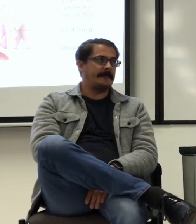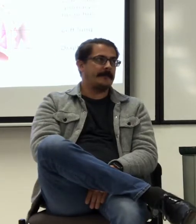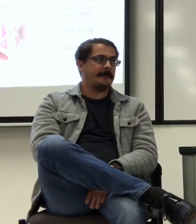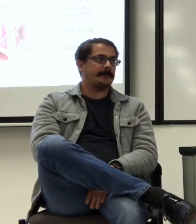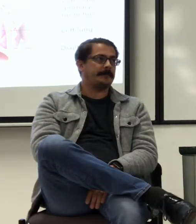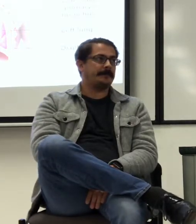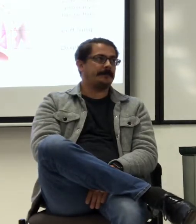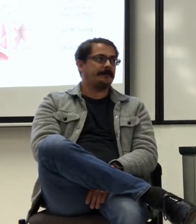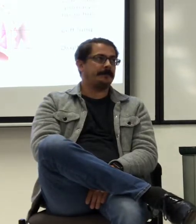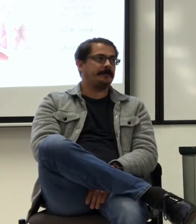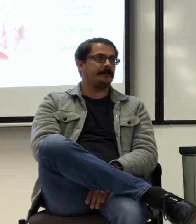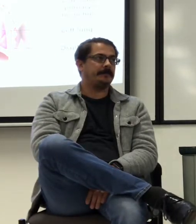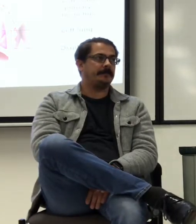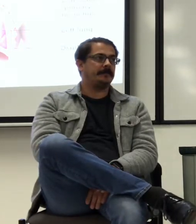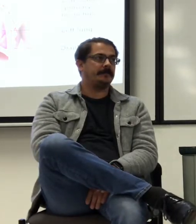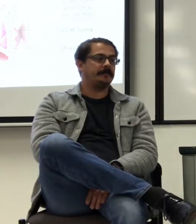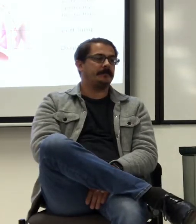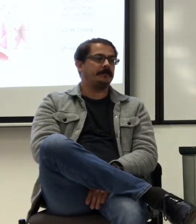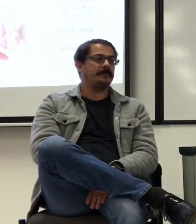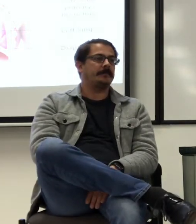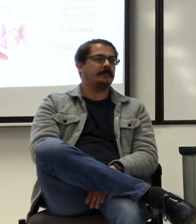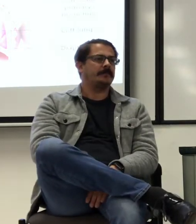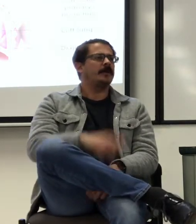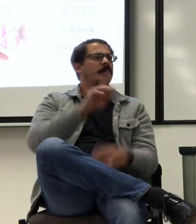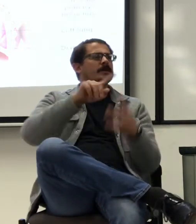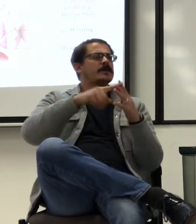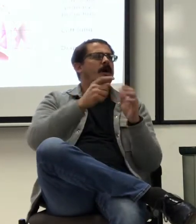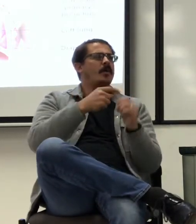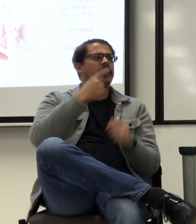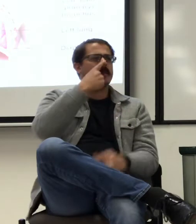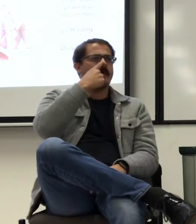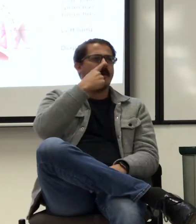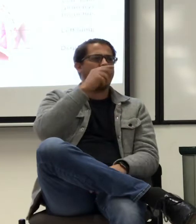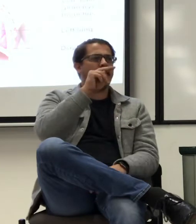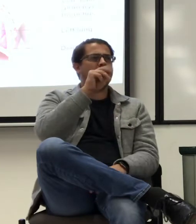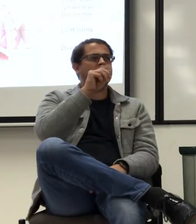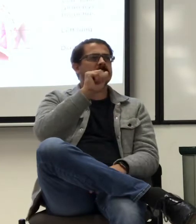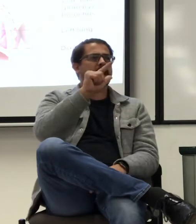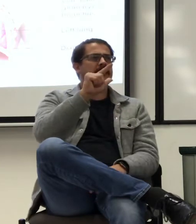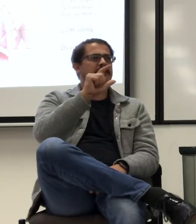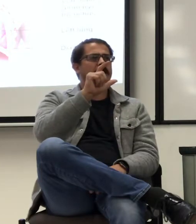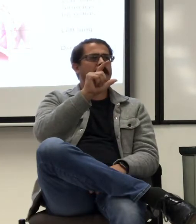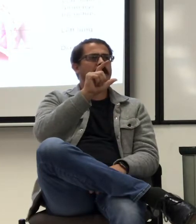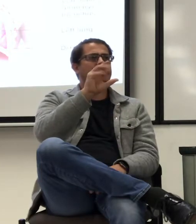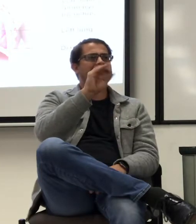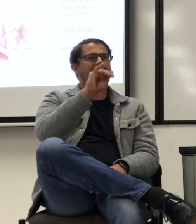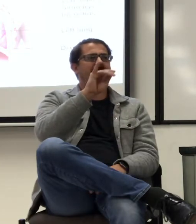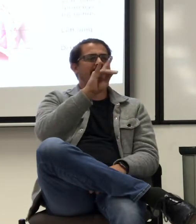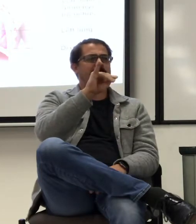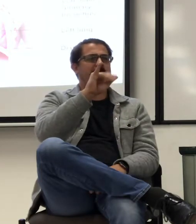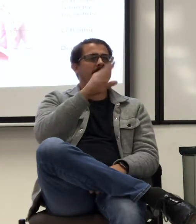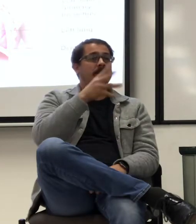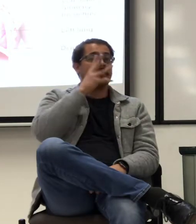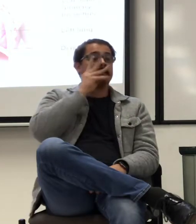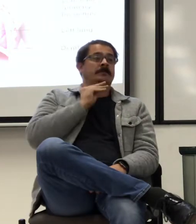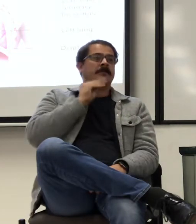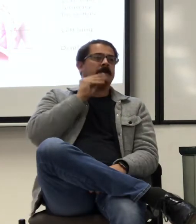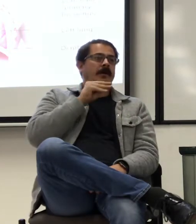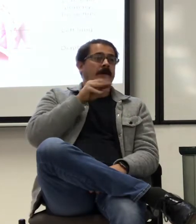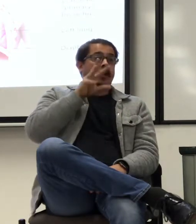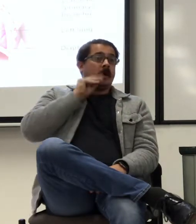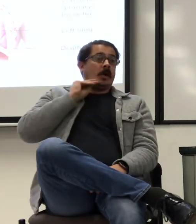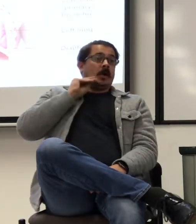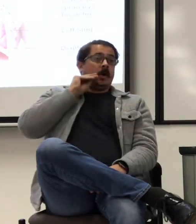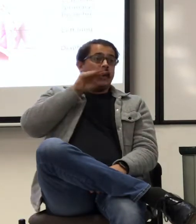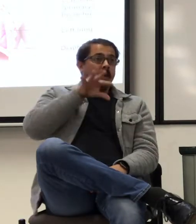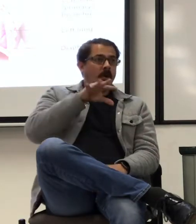Well, we kind of start with the nose and the nasal cavities. That's kind of where you breathe air in. Of course, you can ventilate through your mouth too, but we